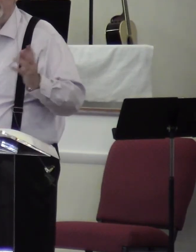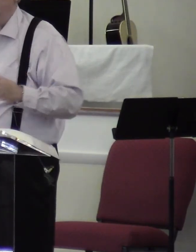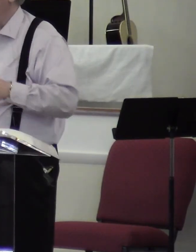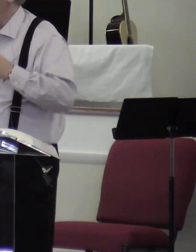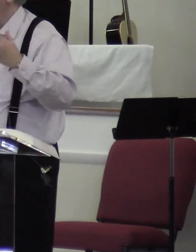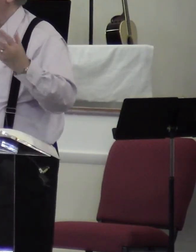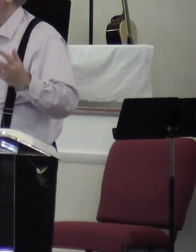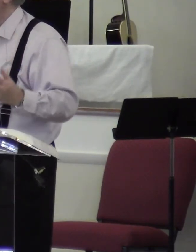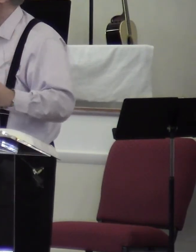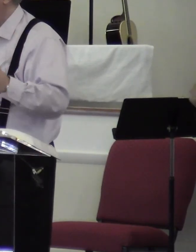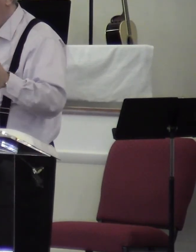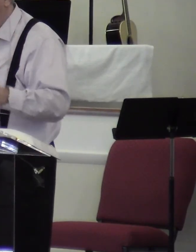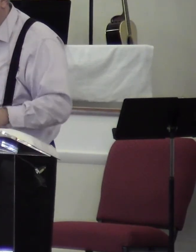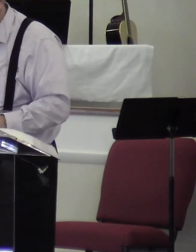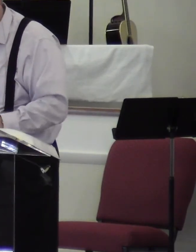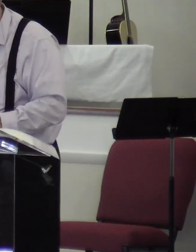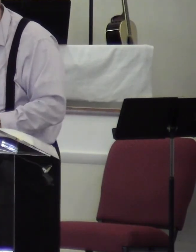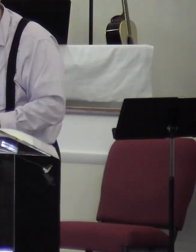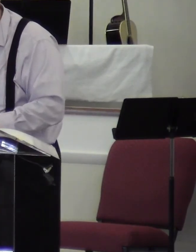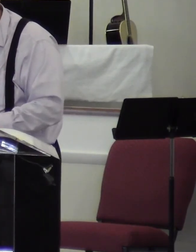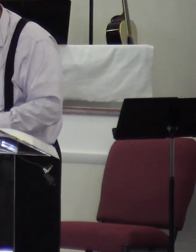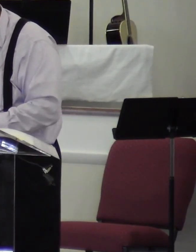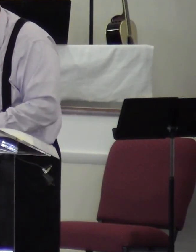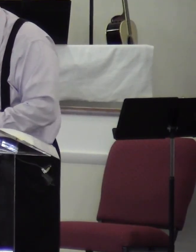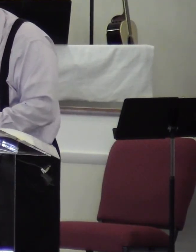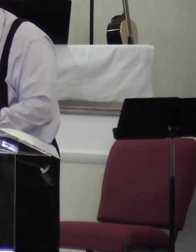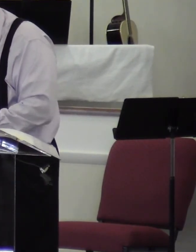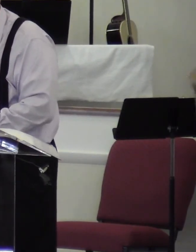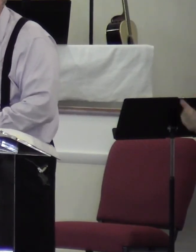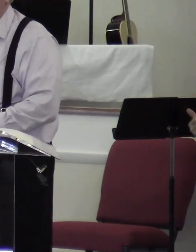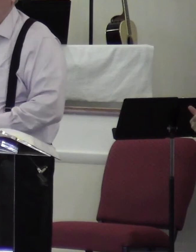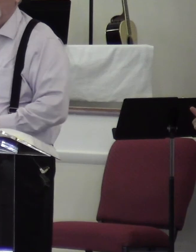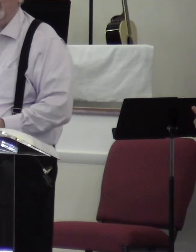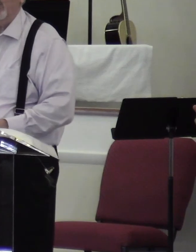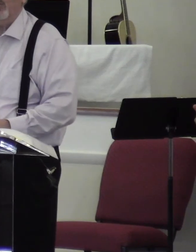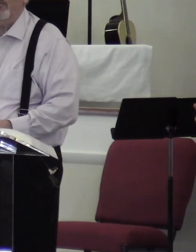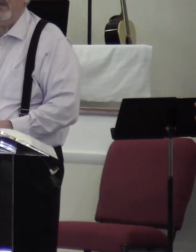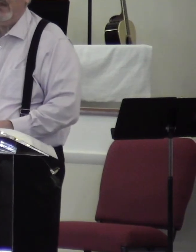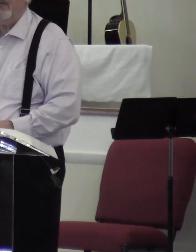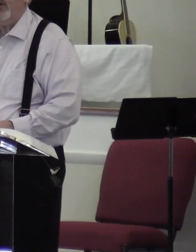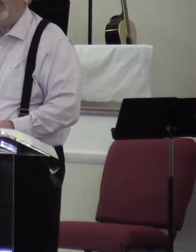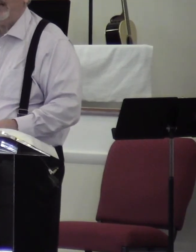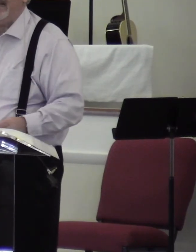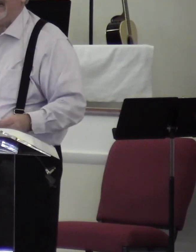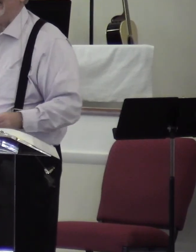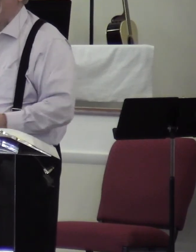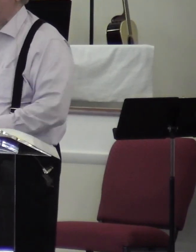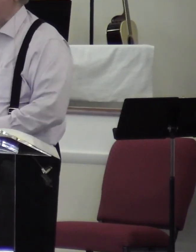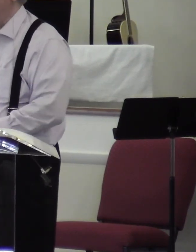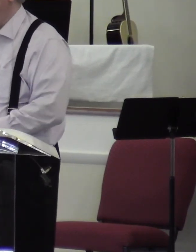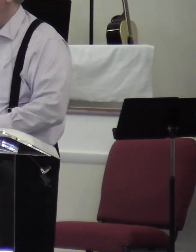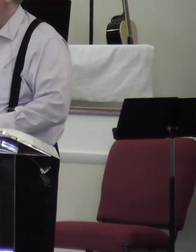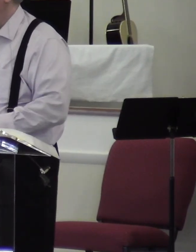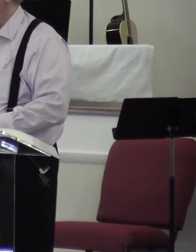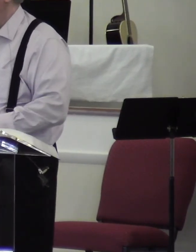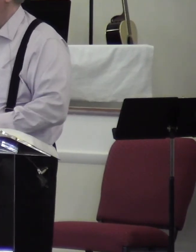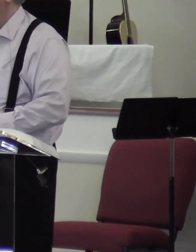Great Commission, love one another, and those kinds of things. So, if you want to get into the